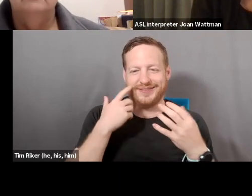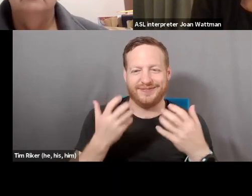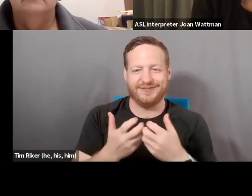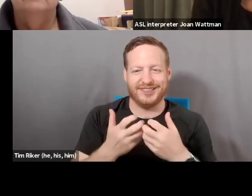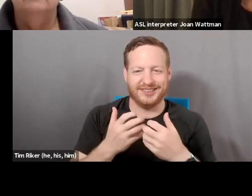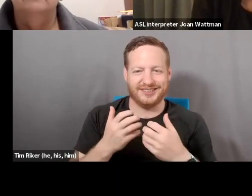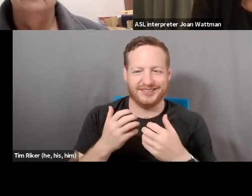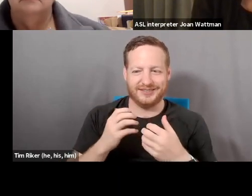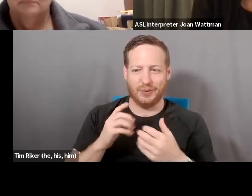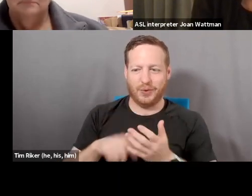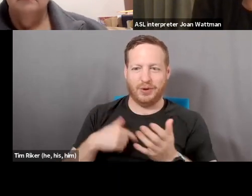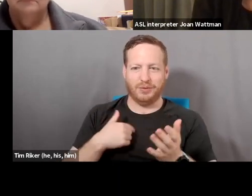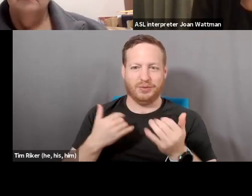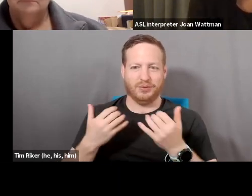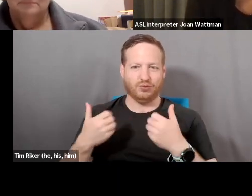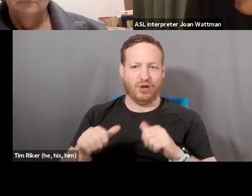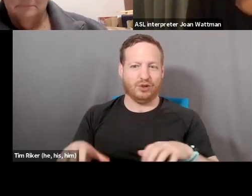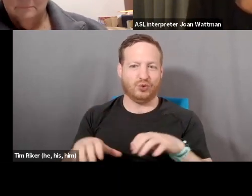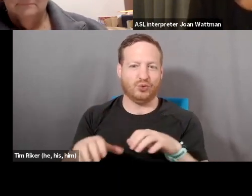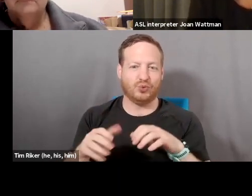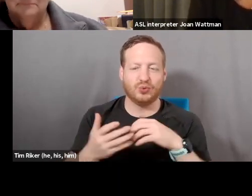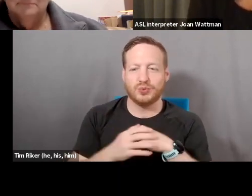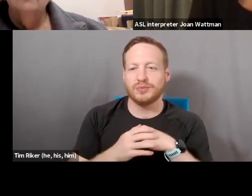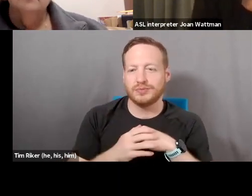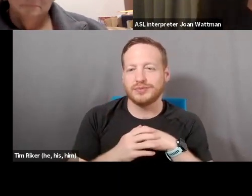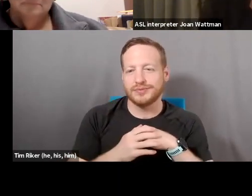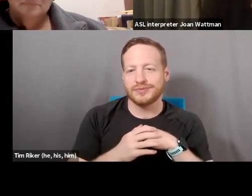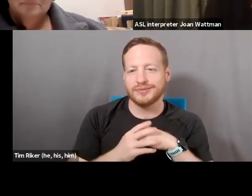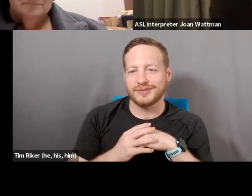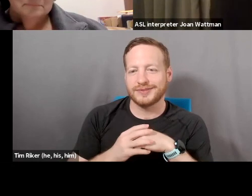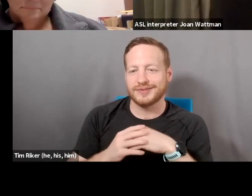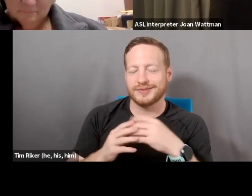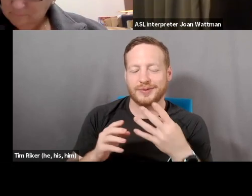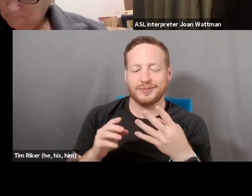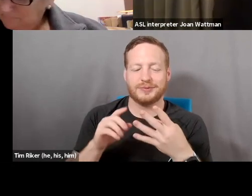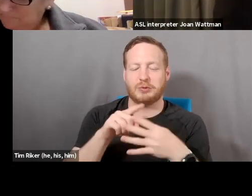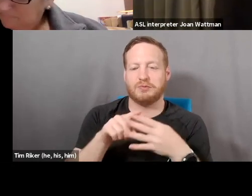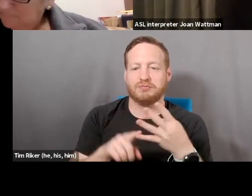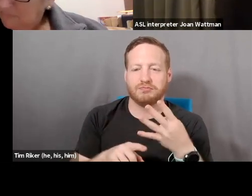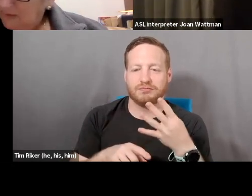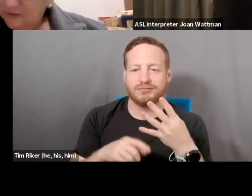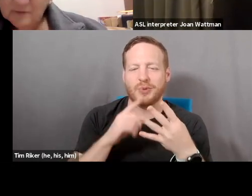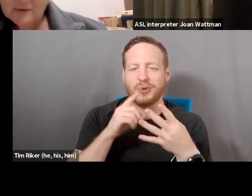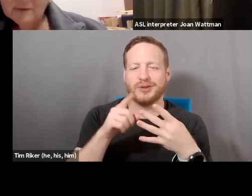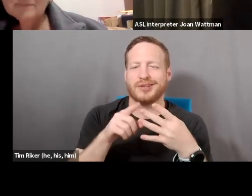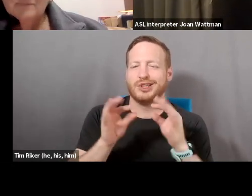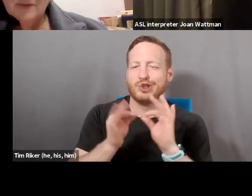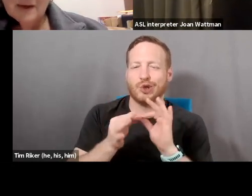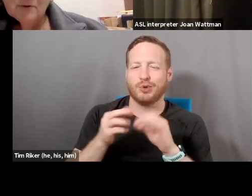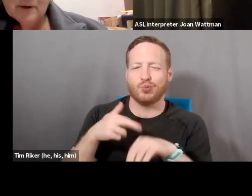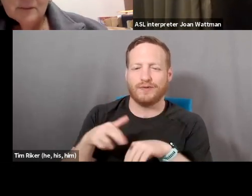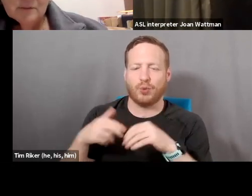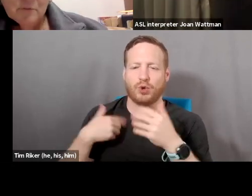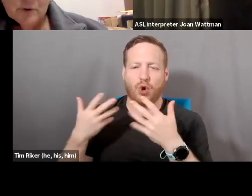Actually, the 4th one overlaps too with what we're talking about within this committee. Yes. Transparency.